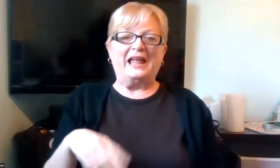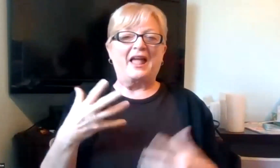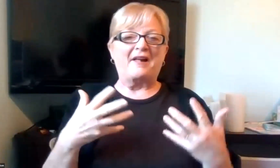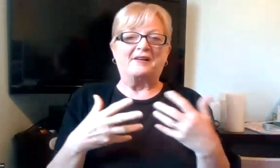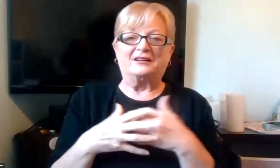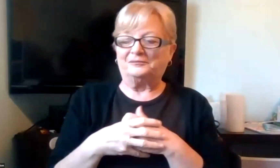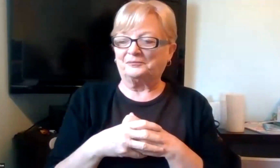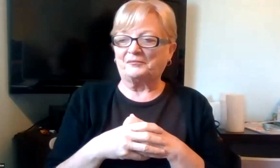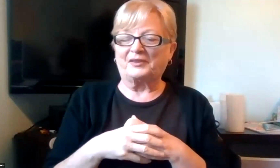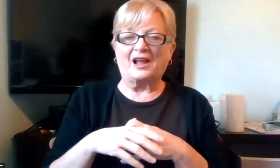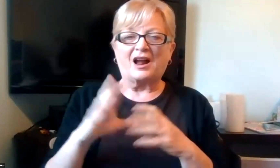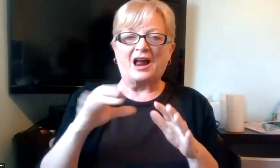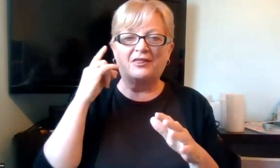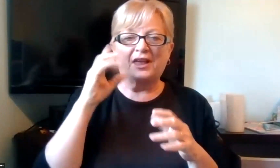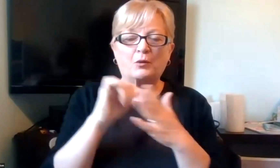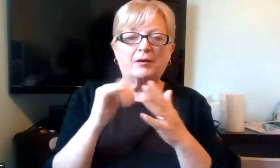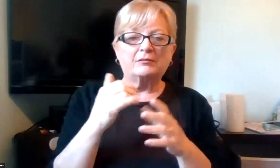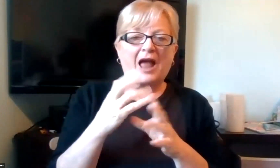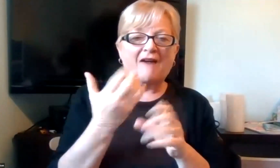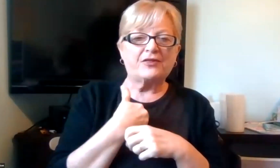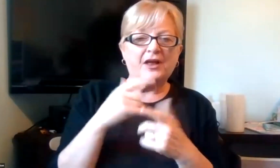Yes. Perfect.